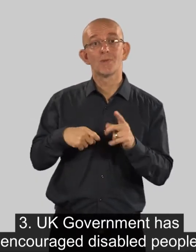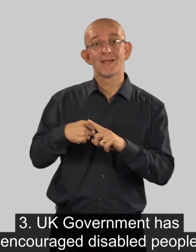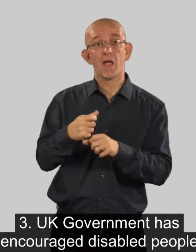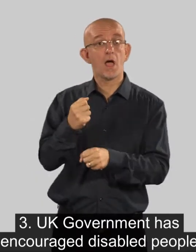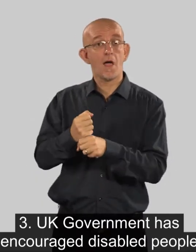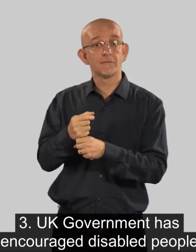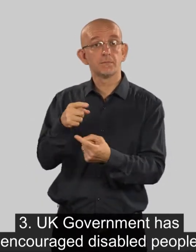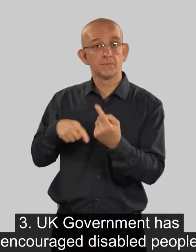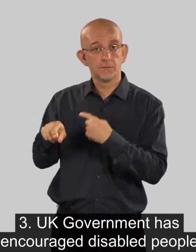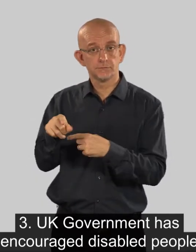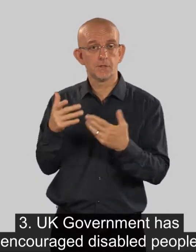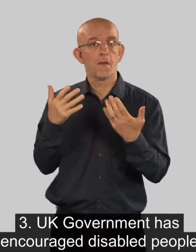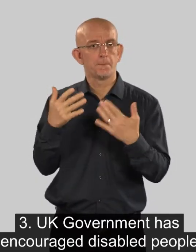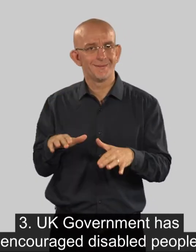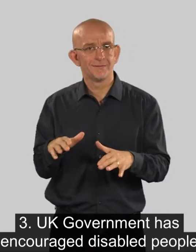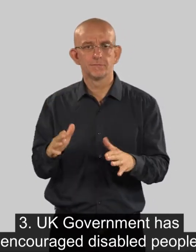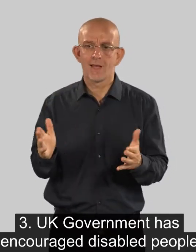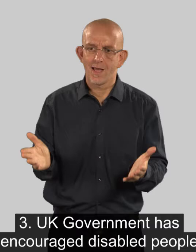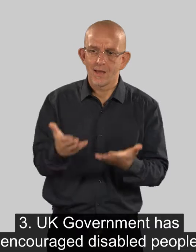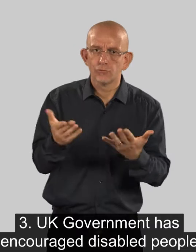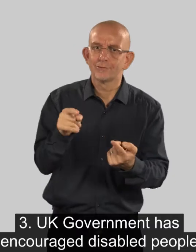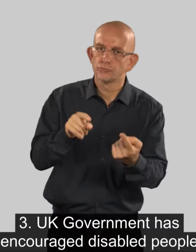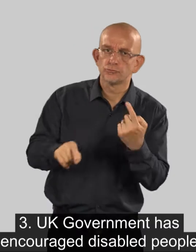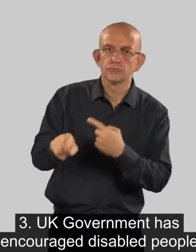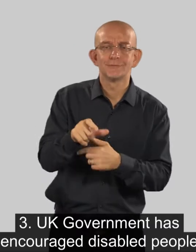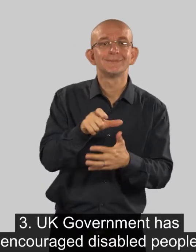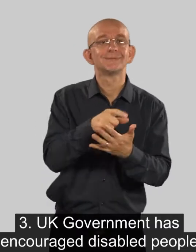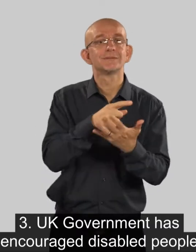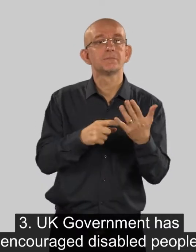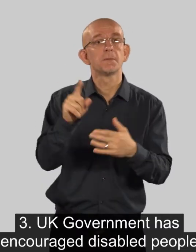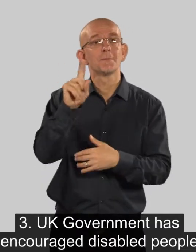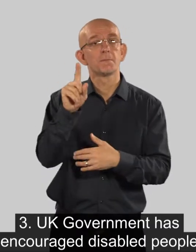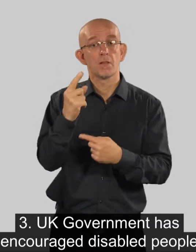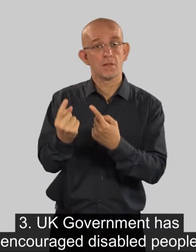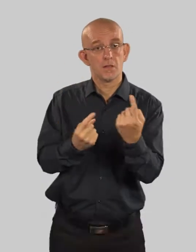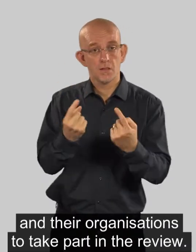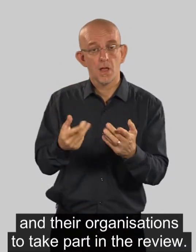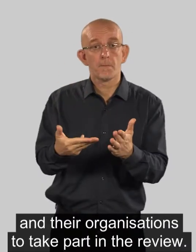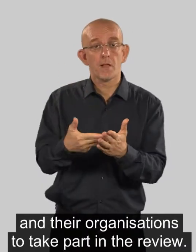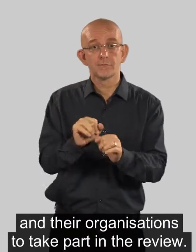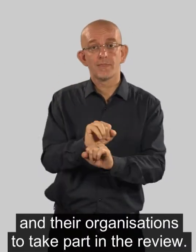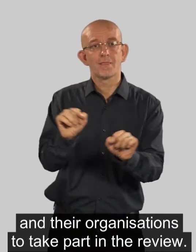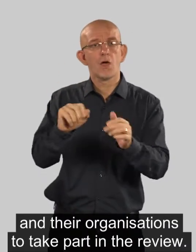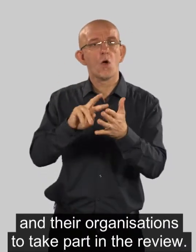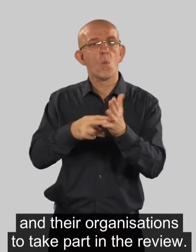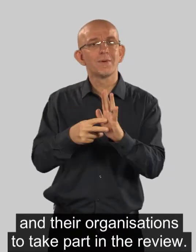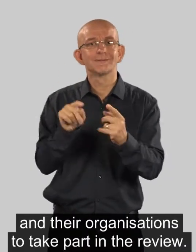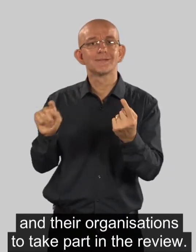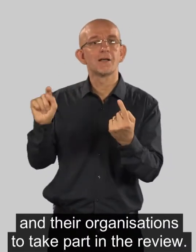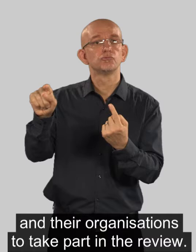The UK government has encouraged disabled people and their organisations to take part